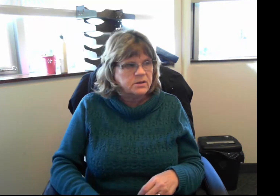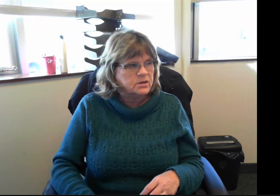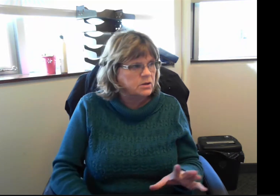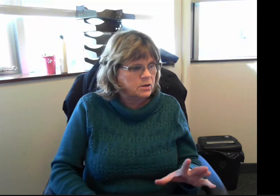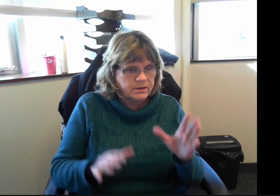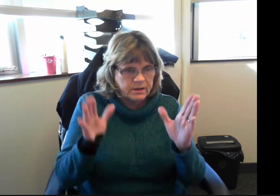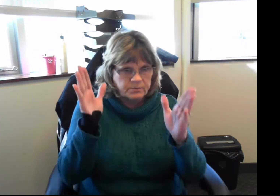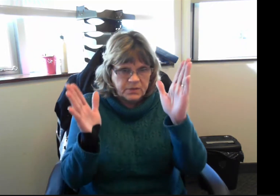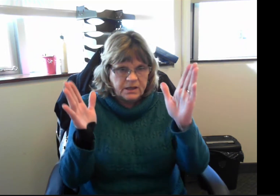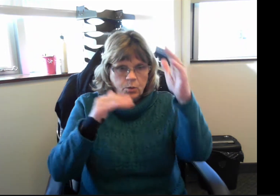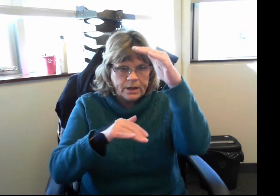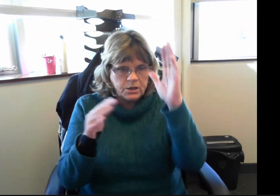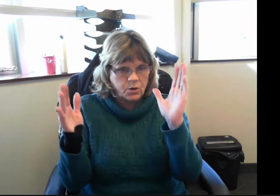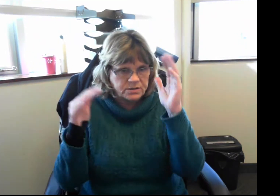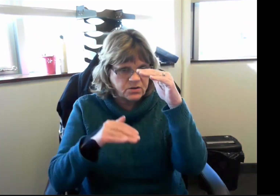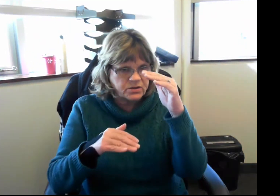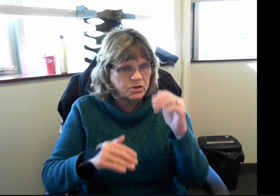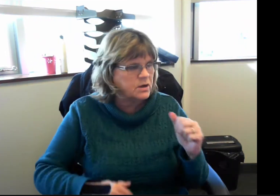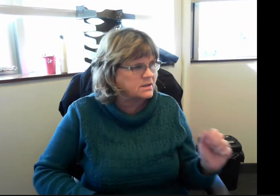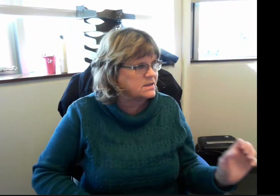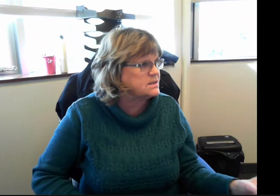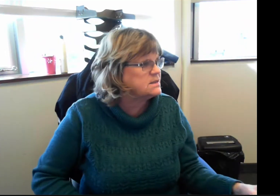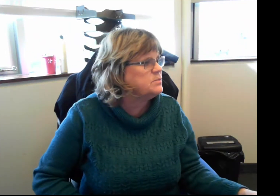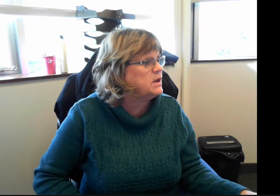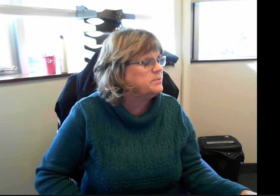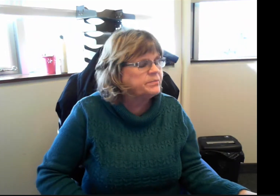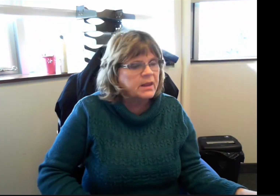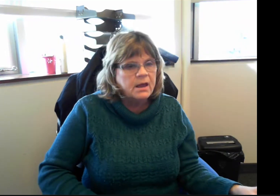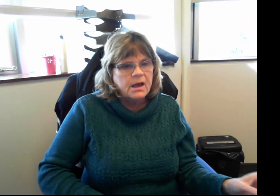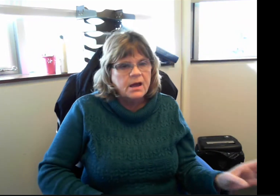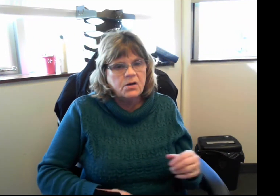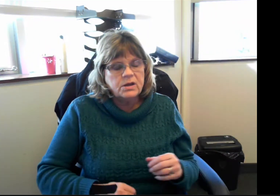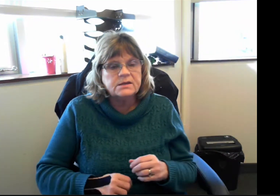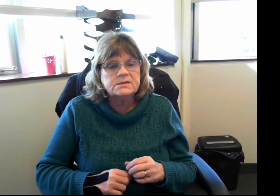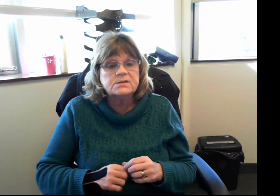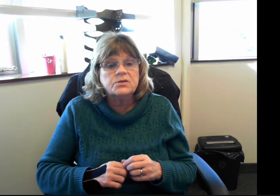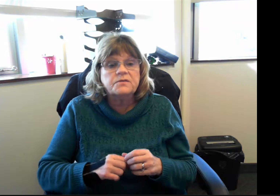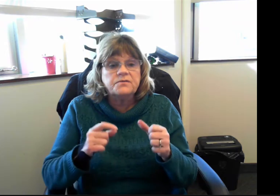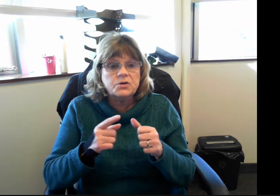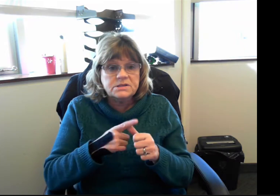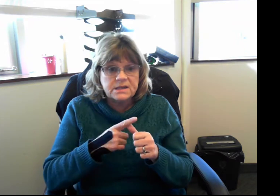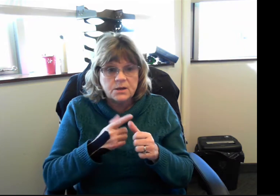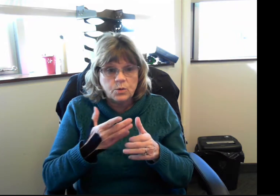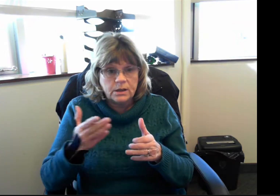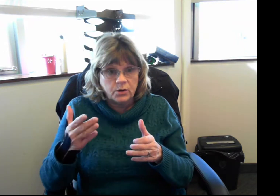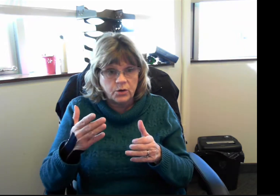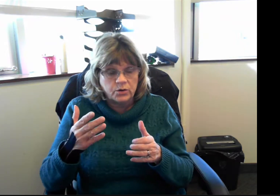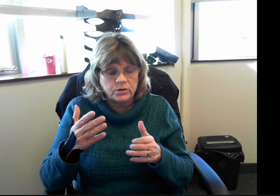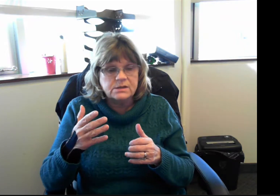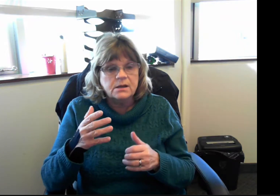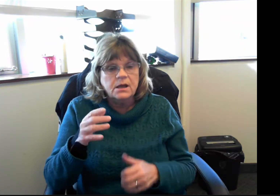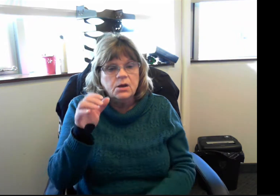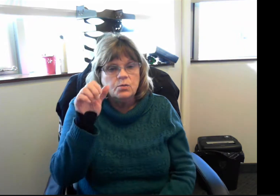that you know, in the window so that you guys can see me. Okay, so the first thing we learned was